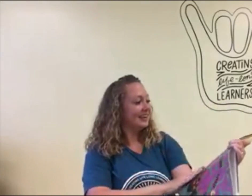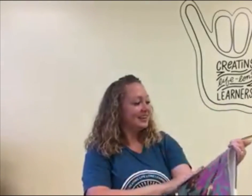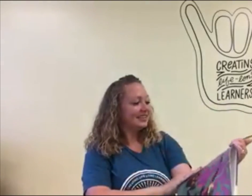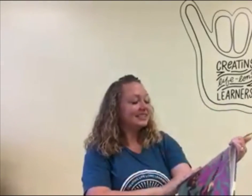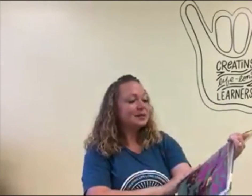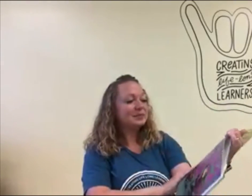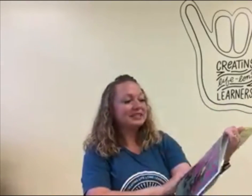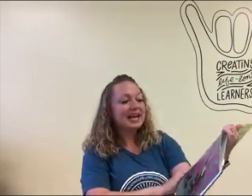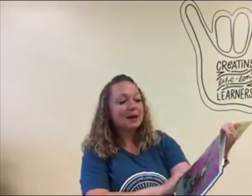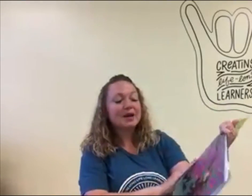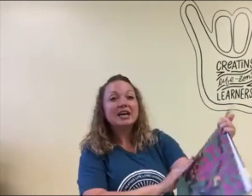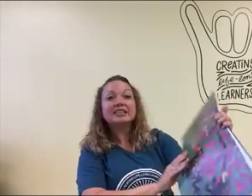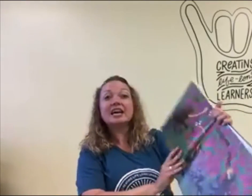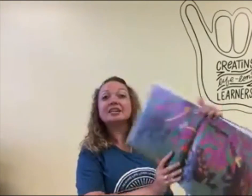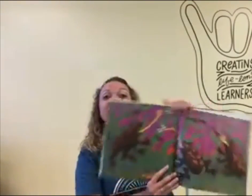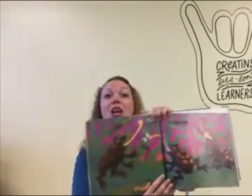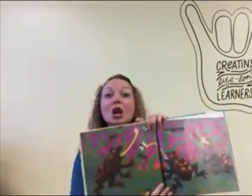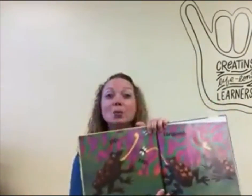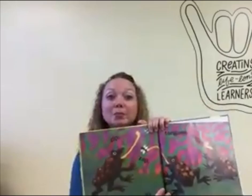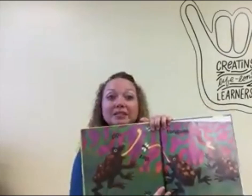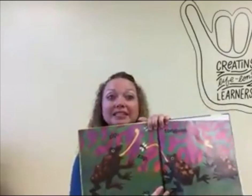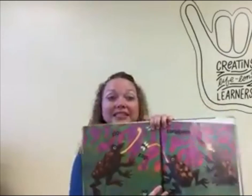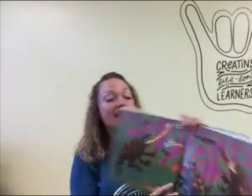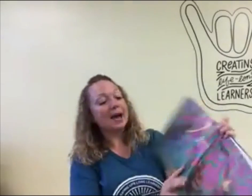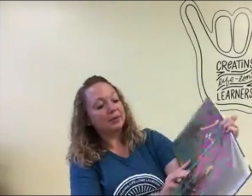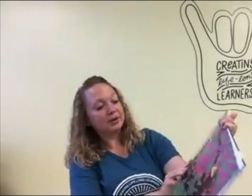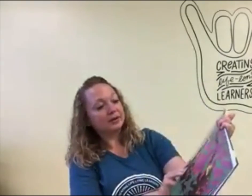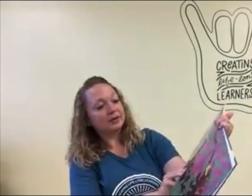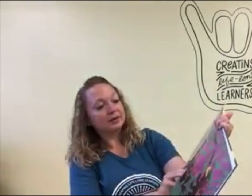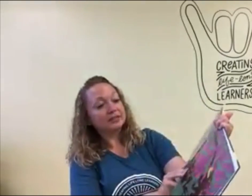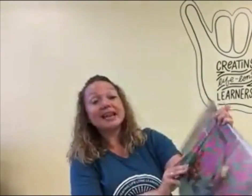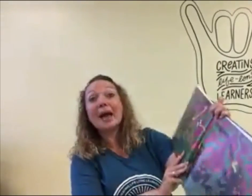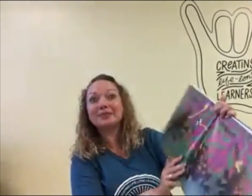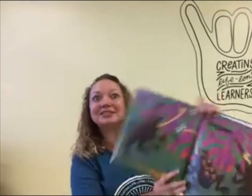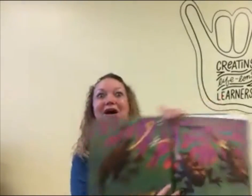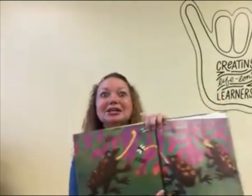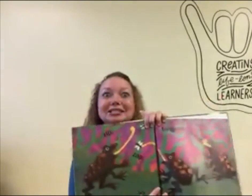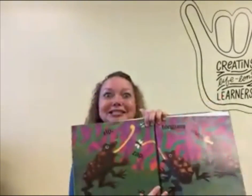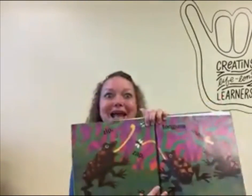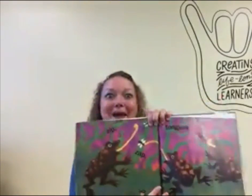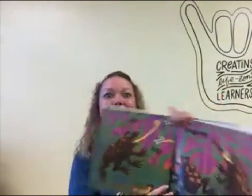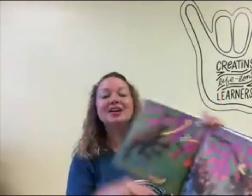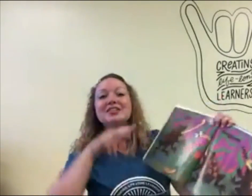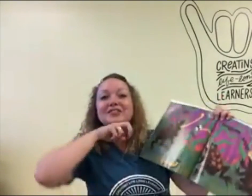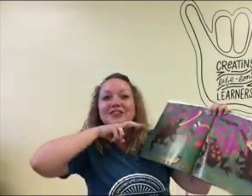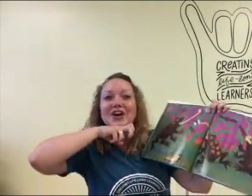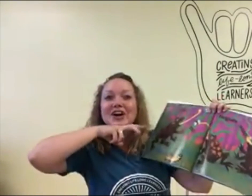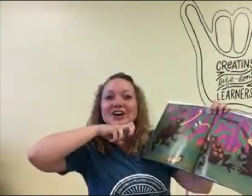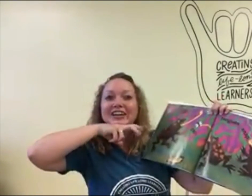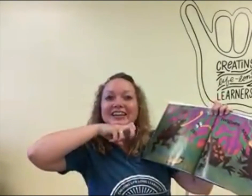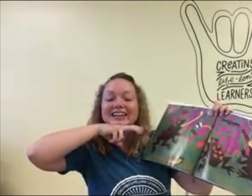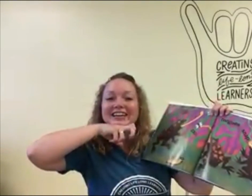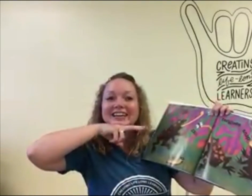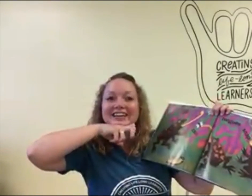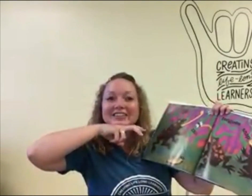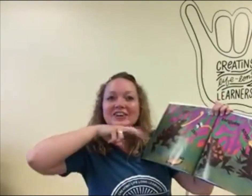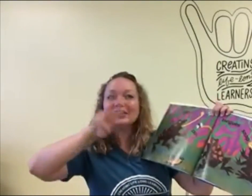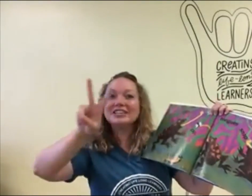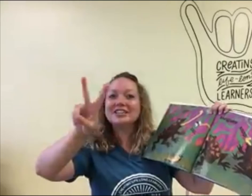Zip, zap, tongues, slap, snaps, tongues. The frog. Frog, you take your two